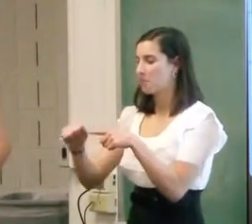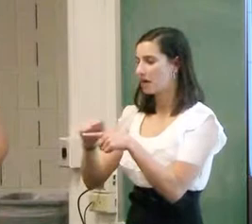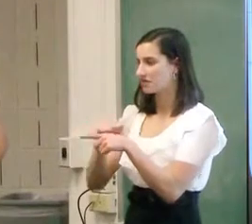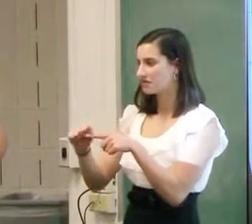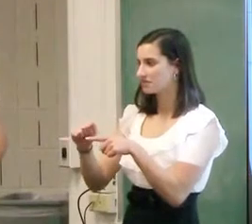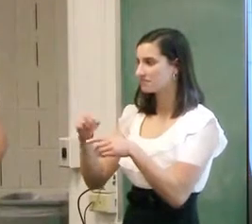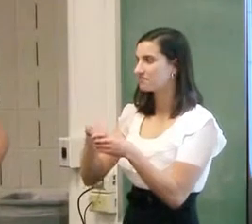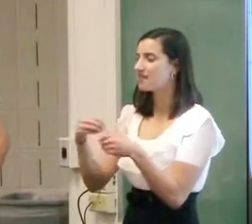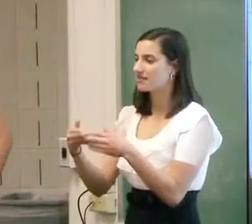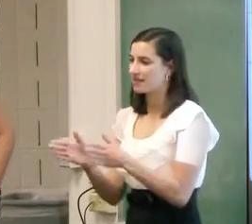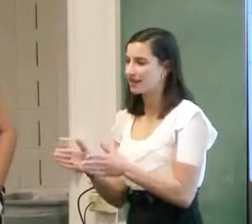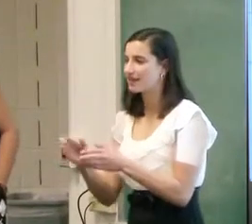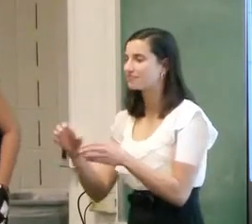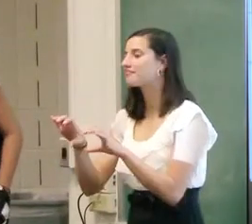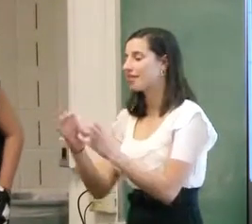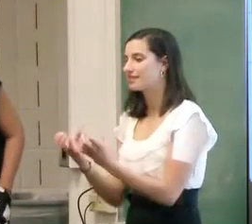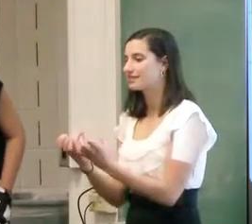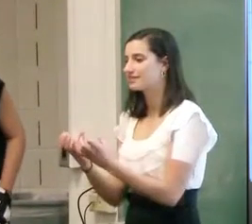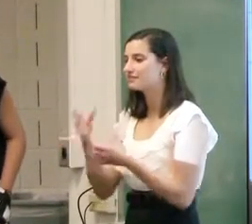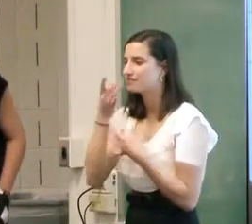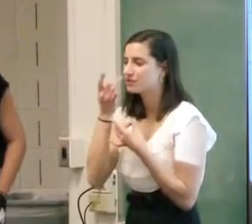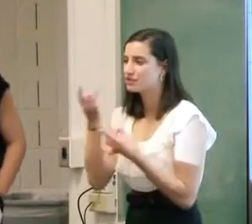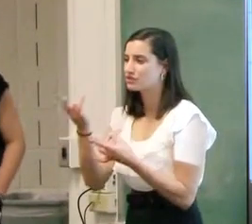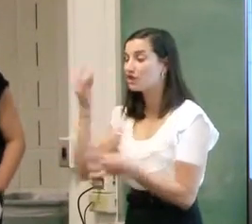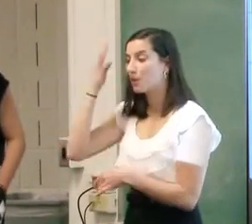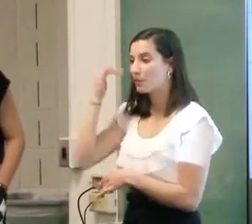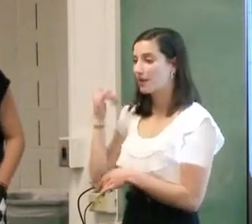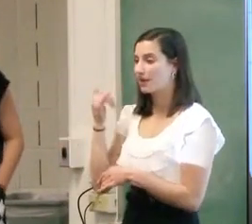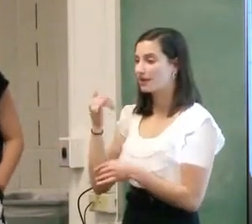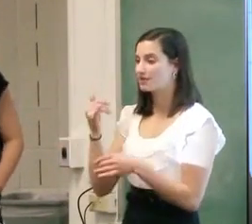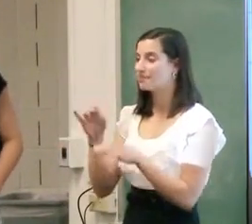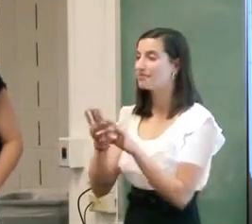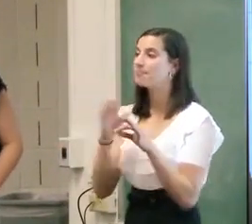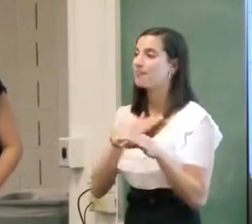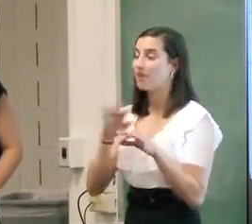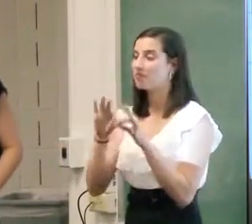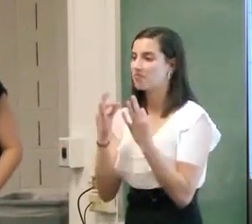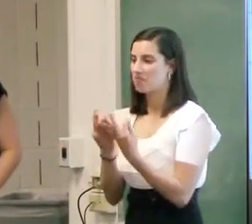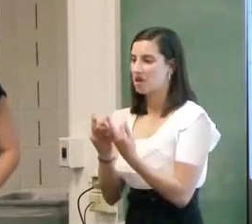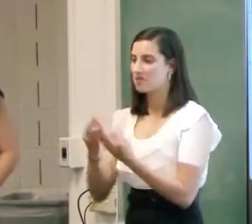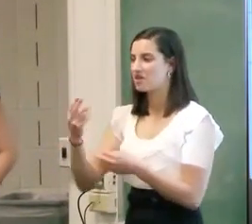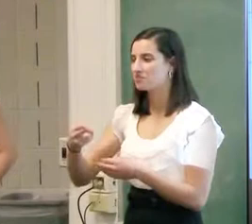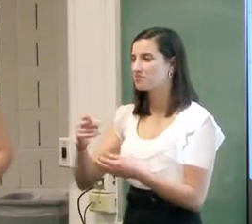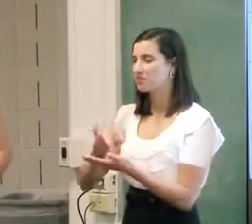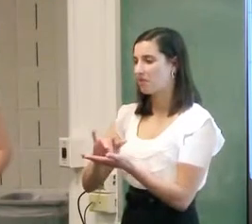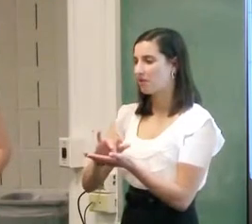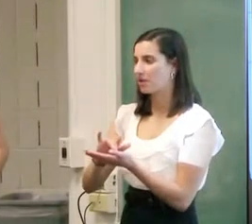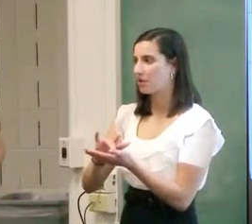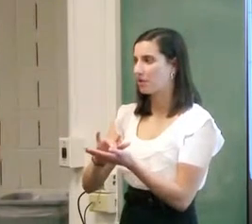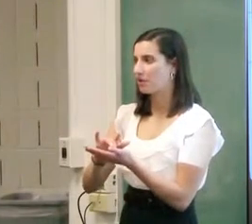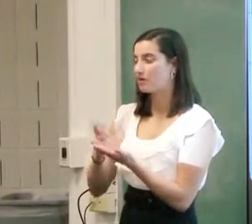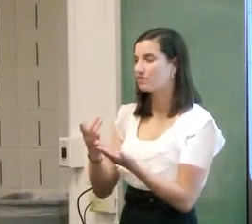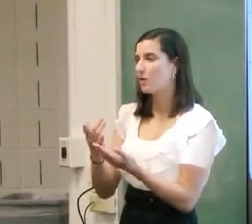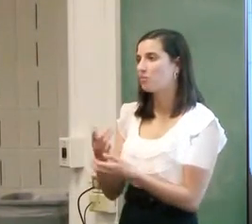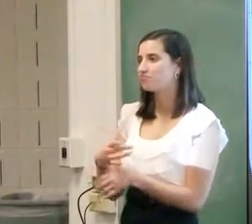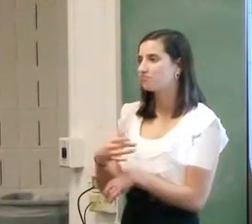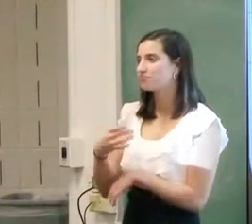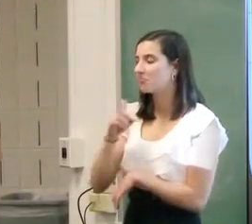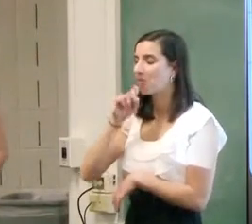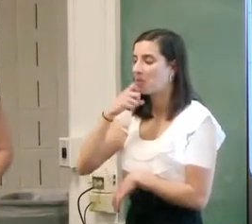class. I thought it was interesting due to the fact that my family has so much medical history that it'd be a cool place to do my field